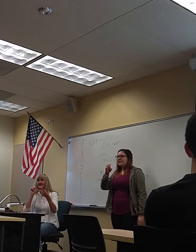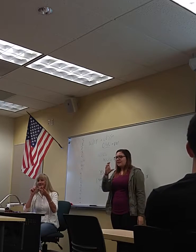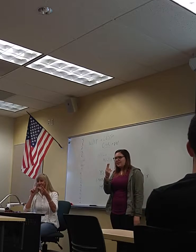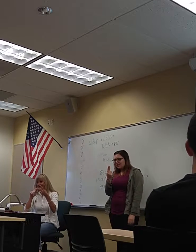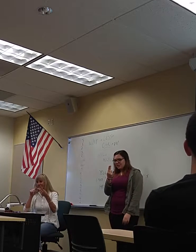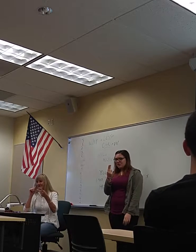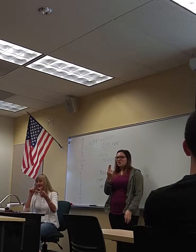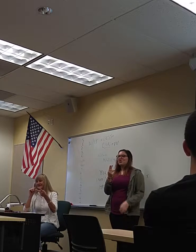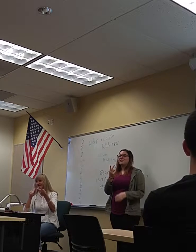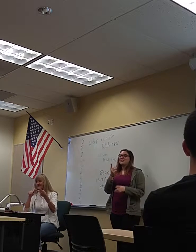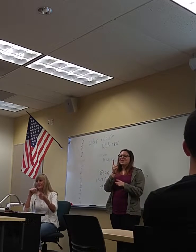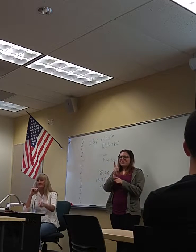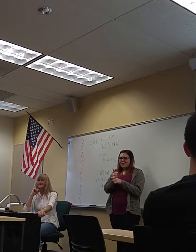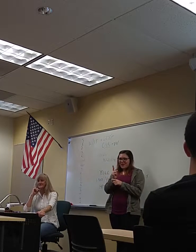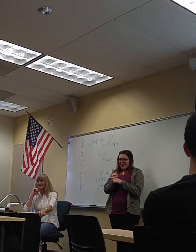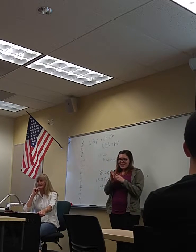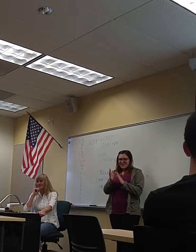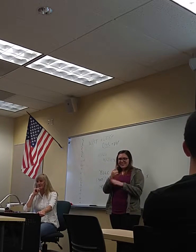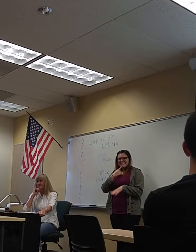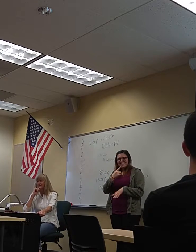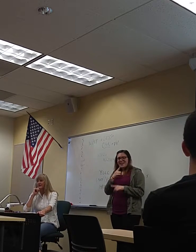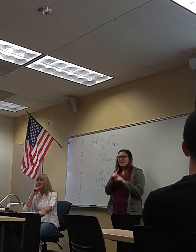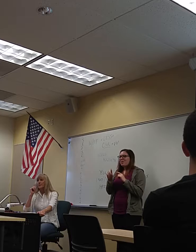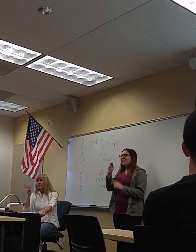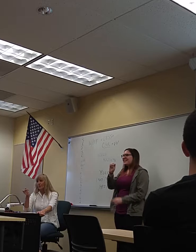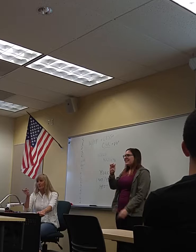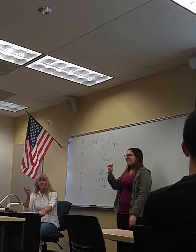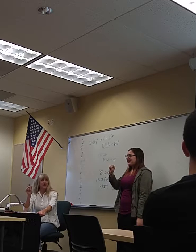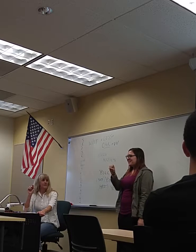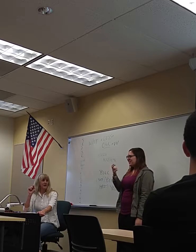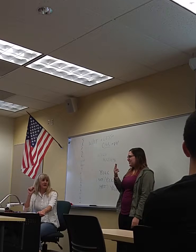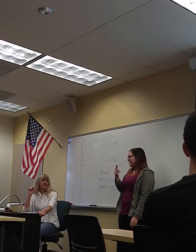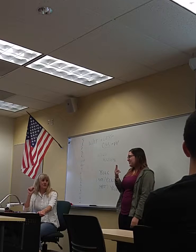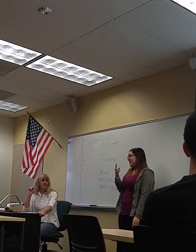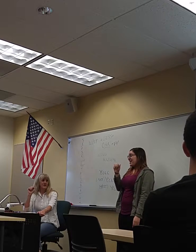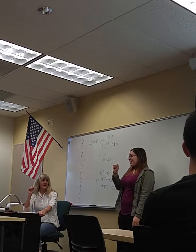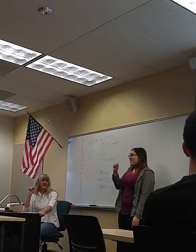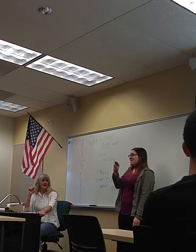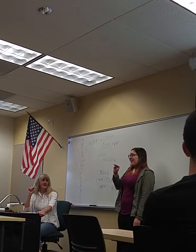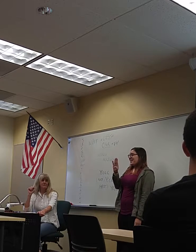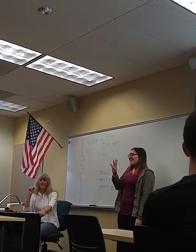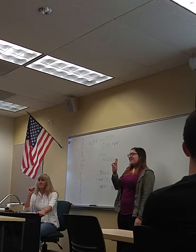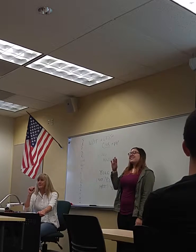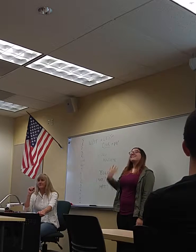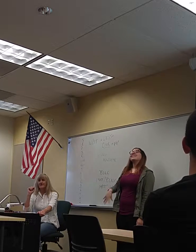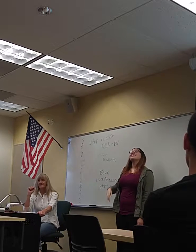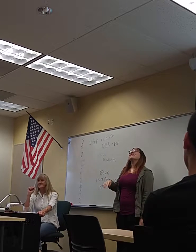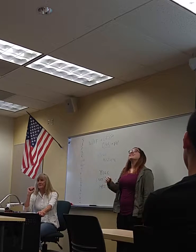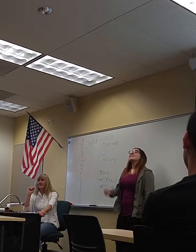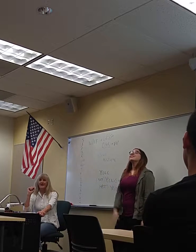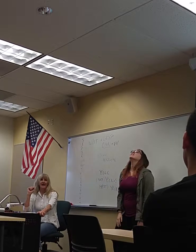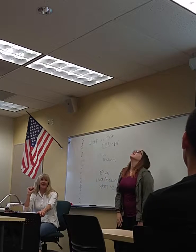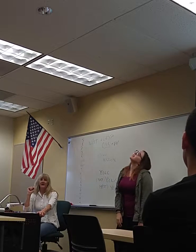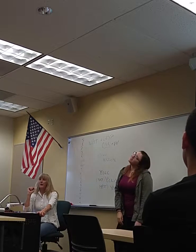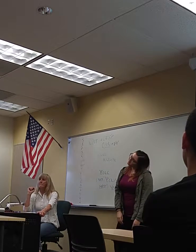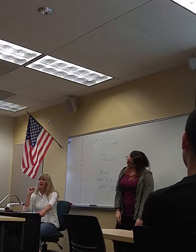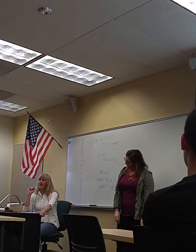and niche would be the second way. Mauve, M-A-U-V-E, poor baby finger spelling, and